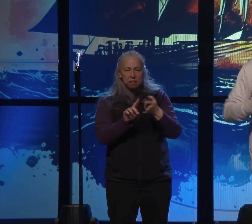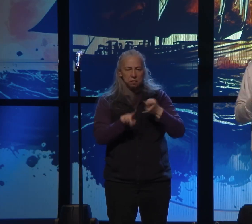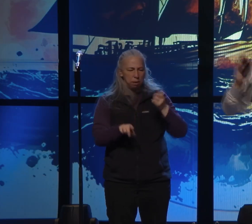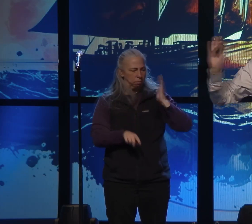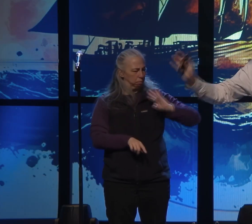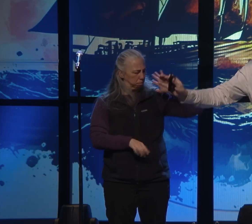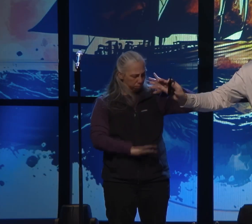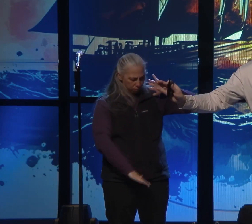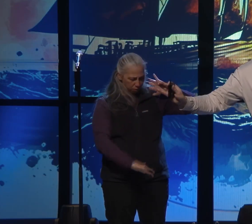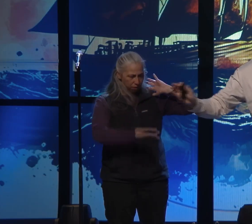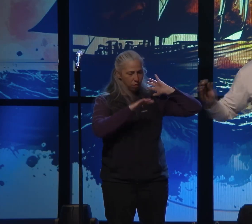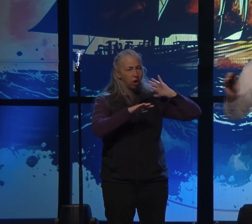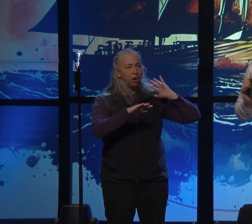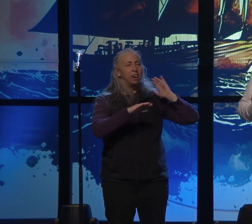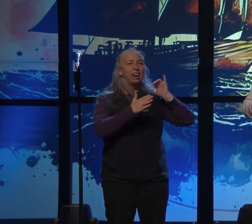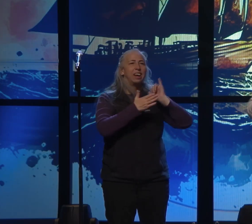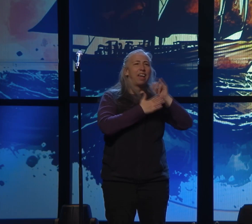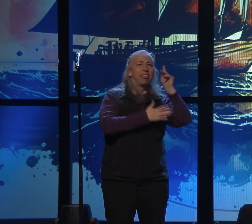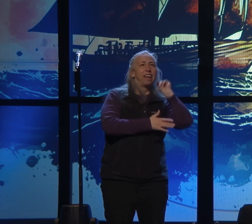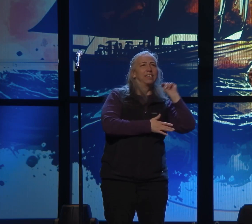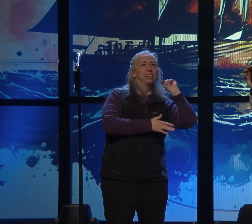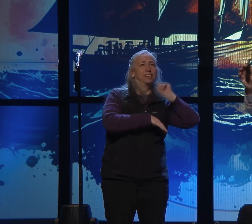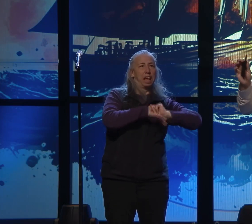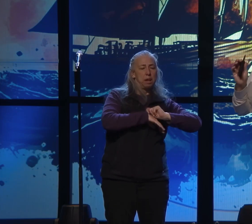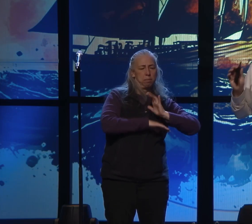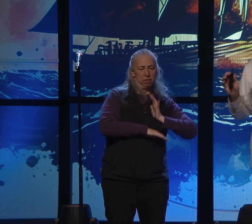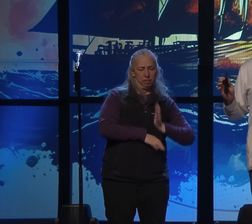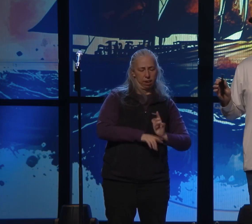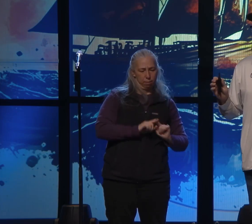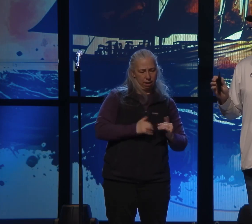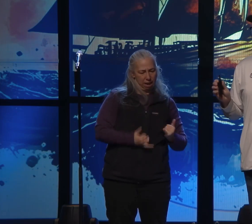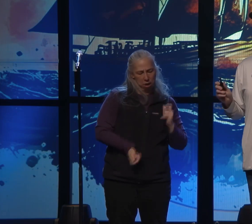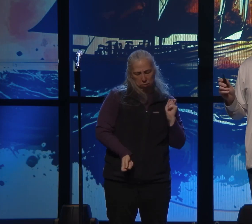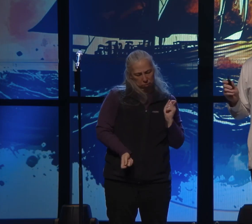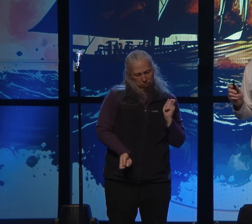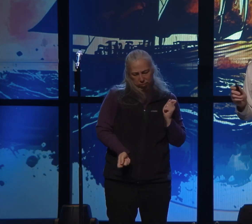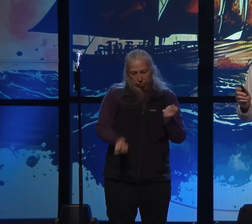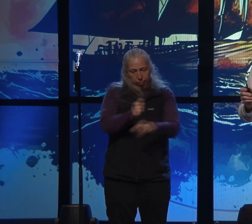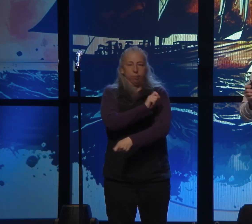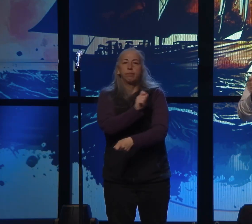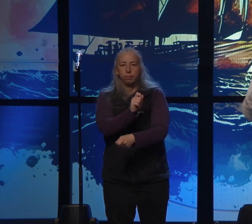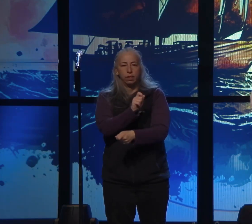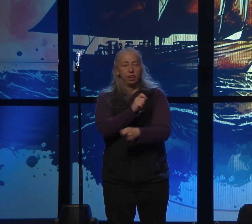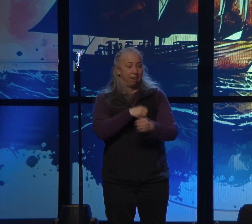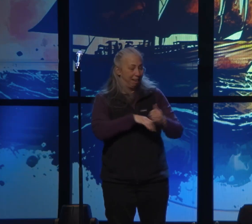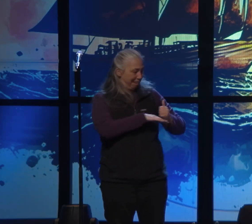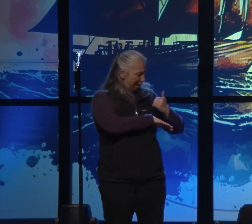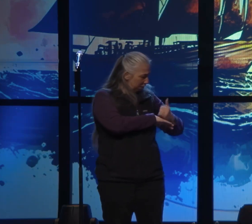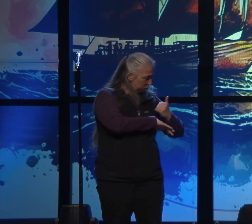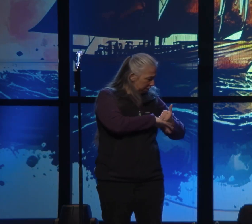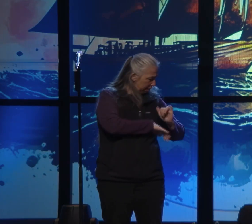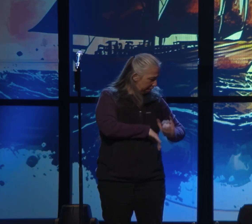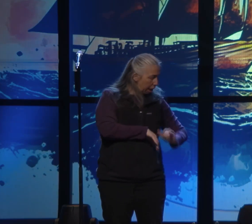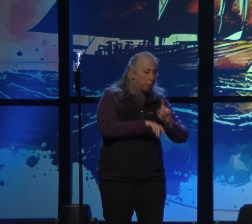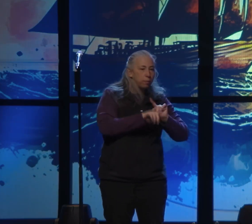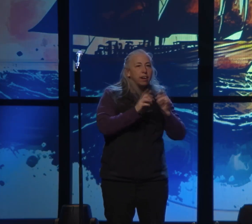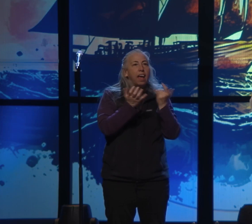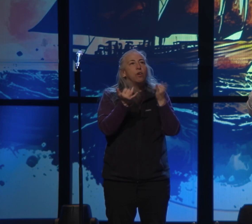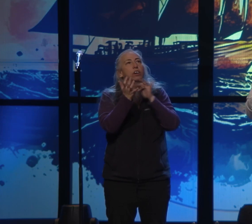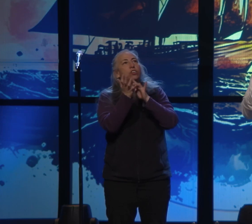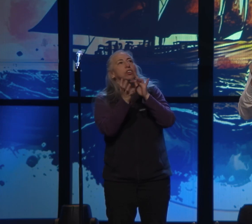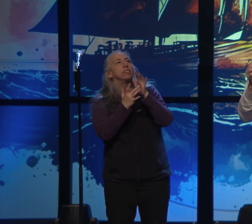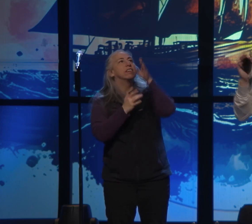of being and thinking that worked at a time but no longer work. And you've discovered like that's really dangerous, but there's just something about Jesus and